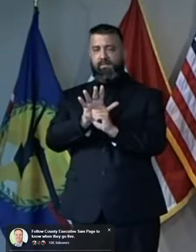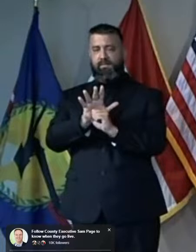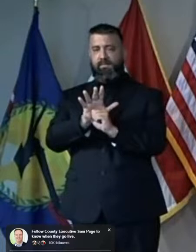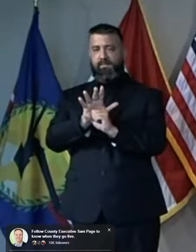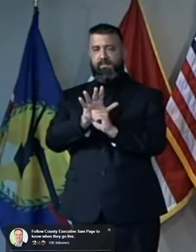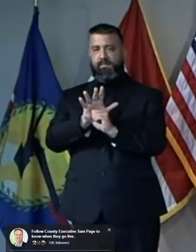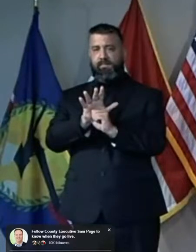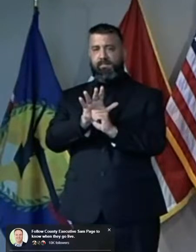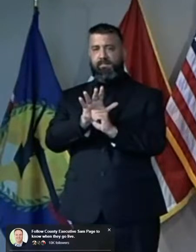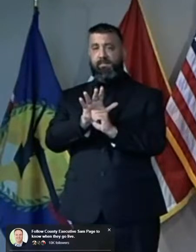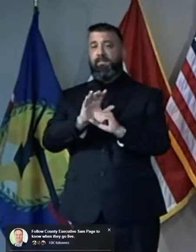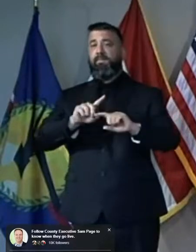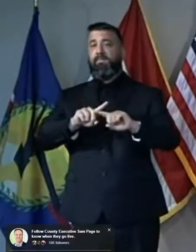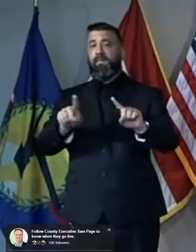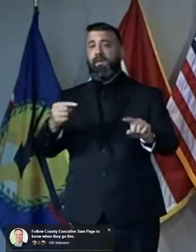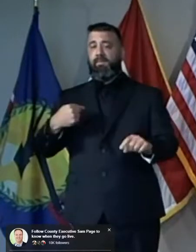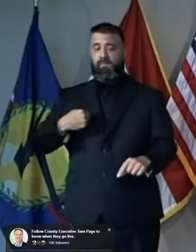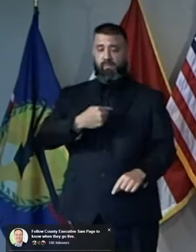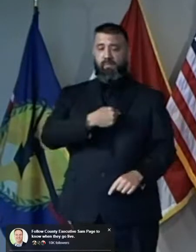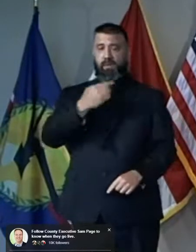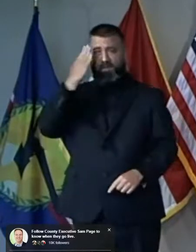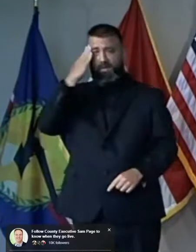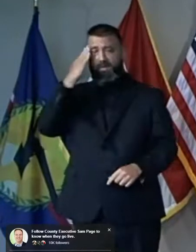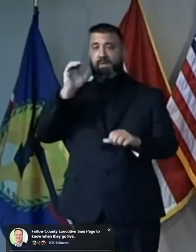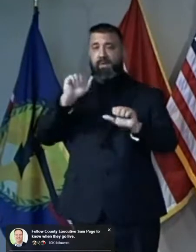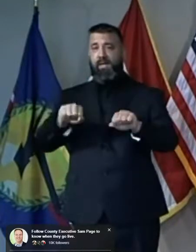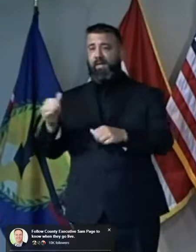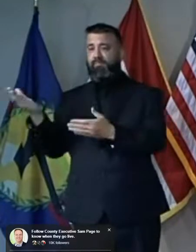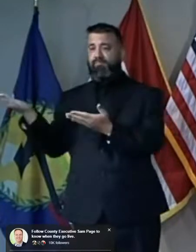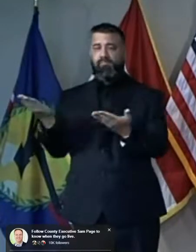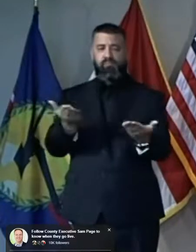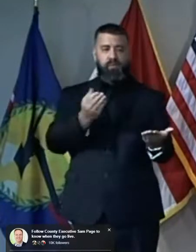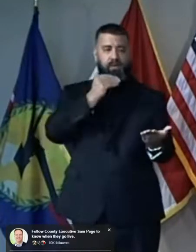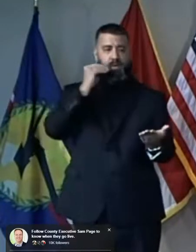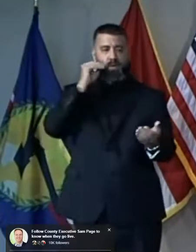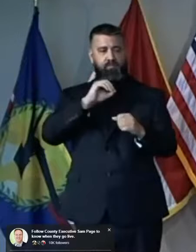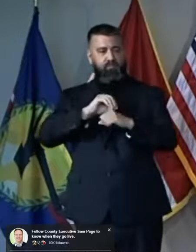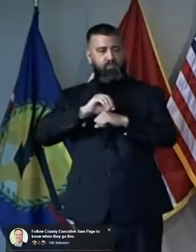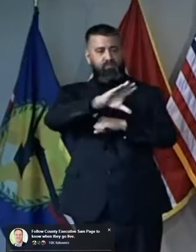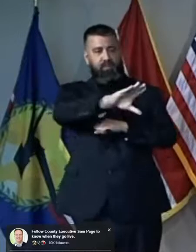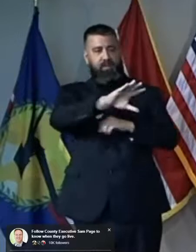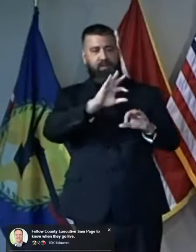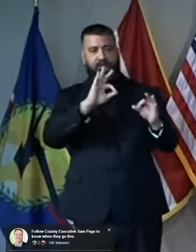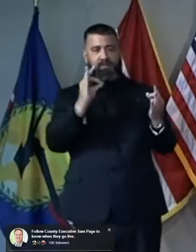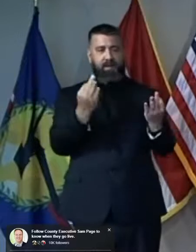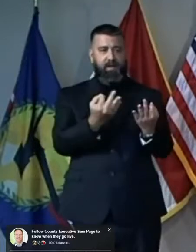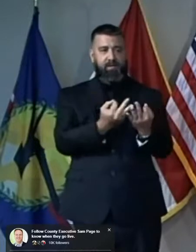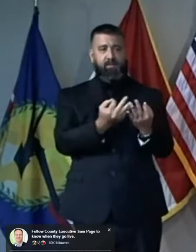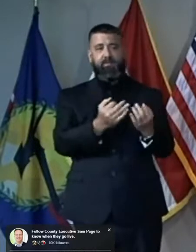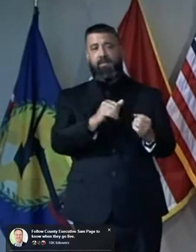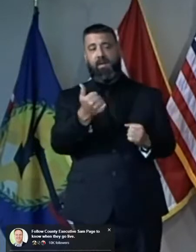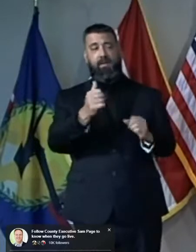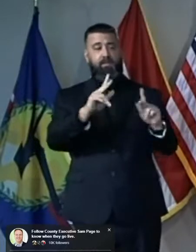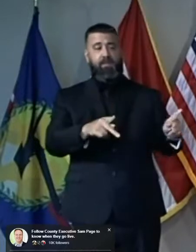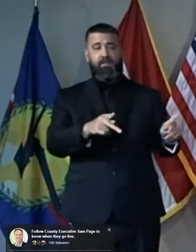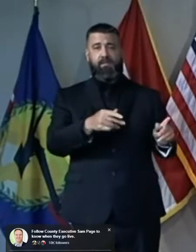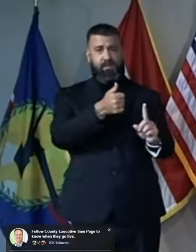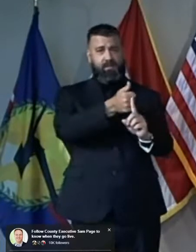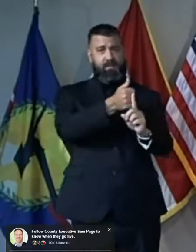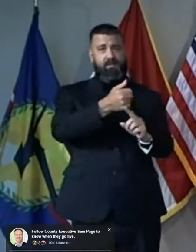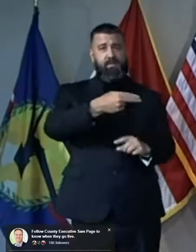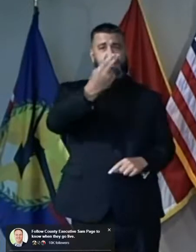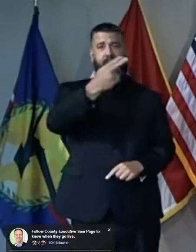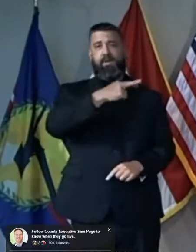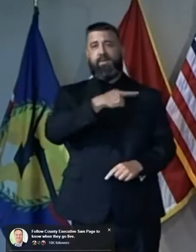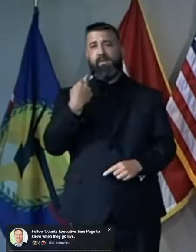coronavirus, but we know that they can also take it home and spread it to others who have a higher risk of becoming seriously